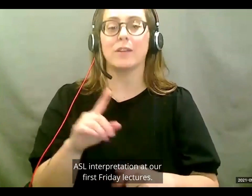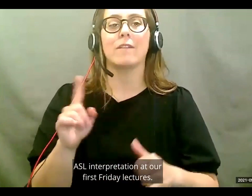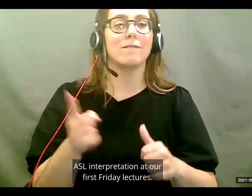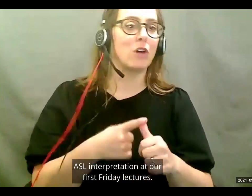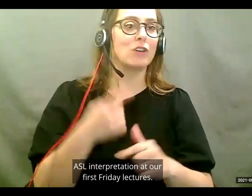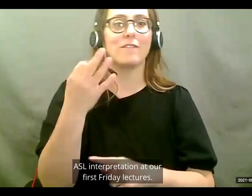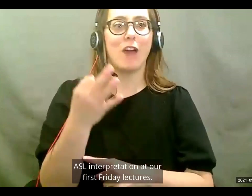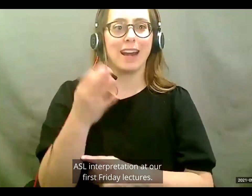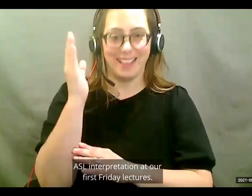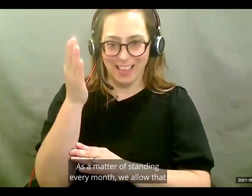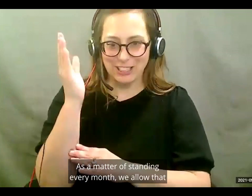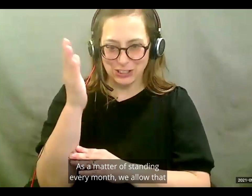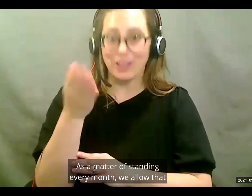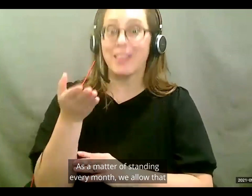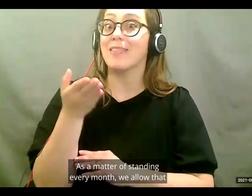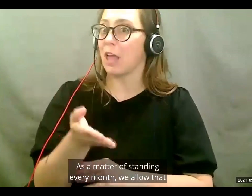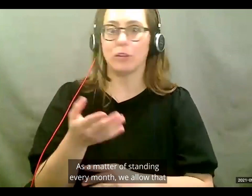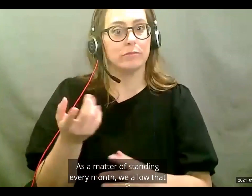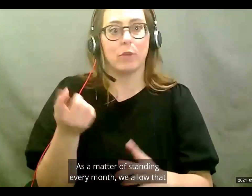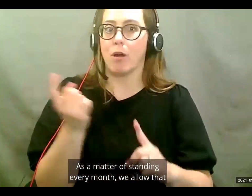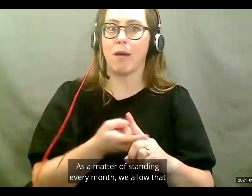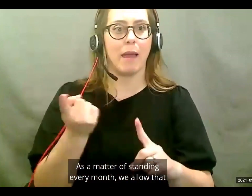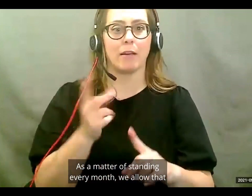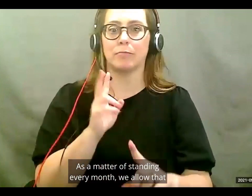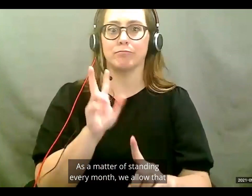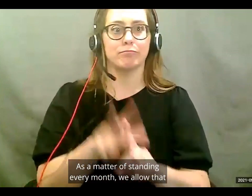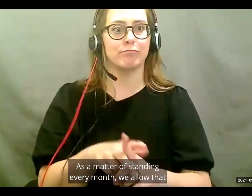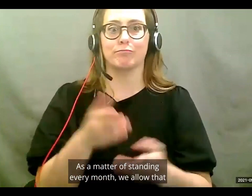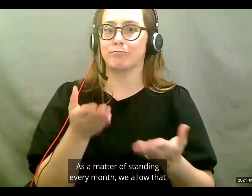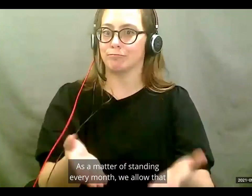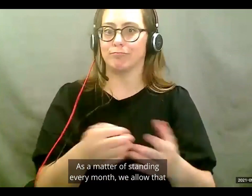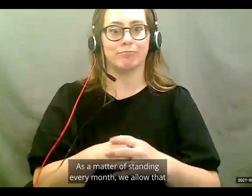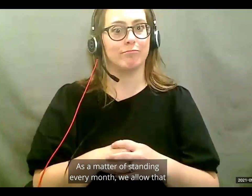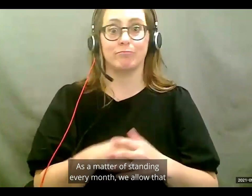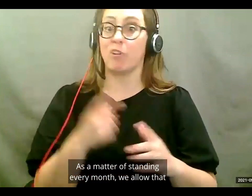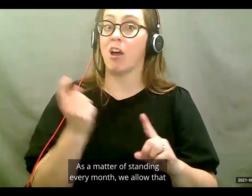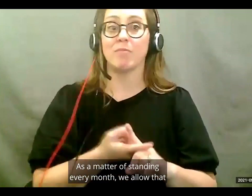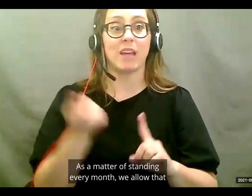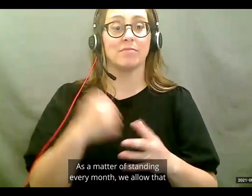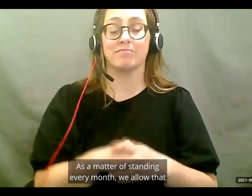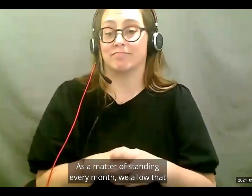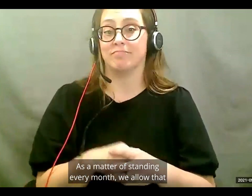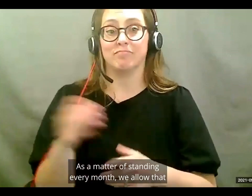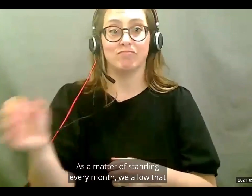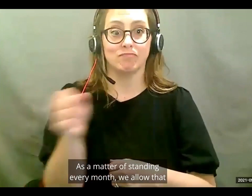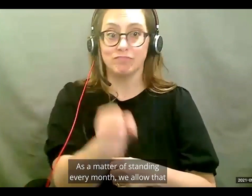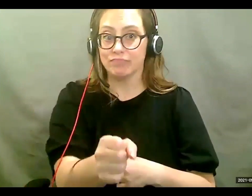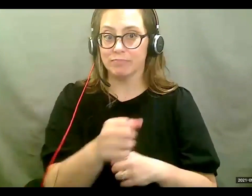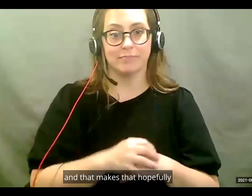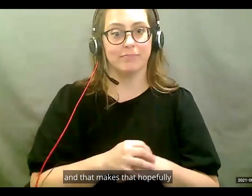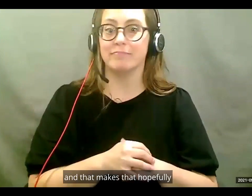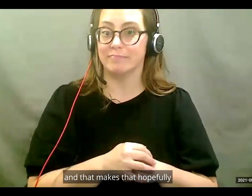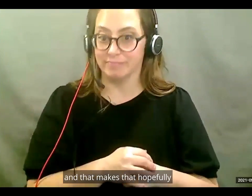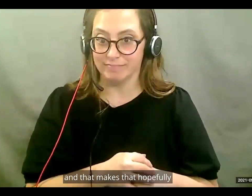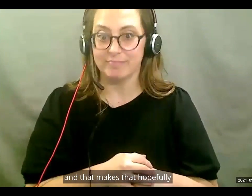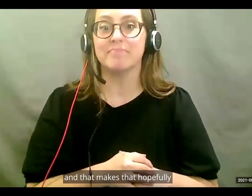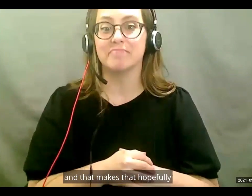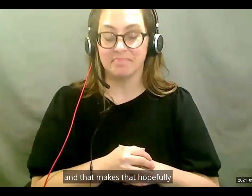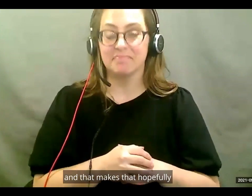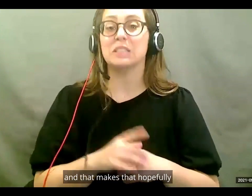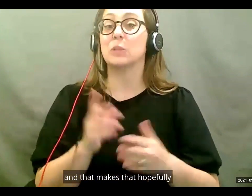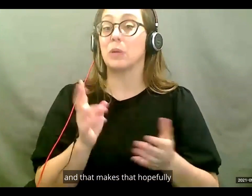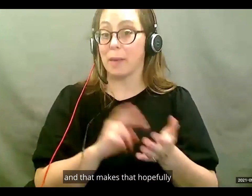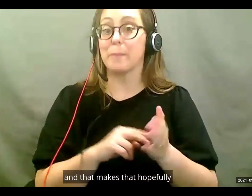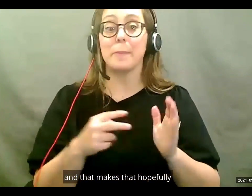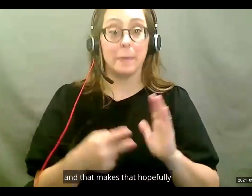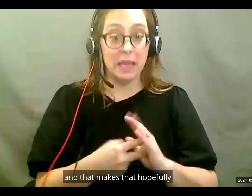Friday lectures as a matter of a standing every month. We allow that. And that means